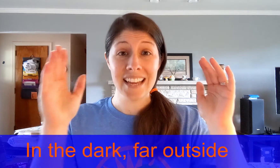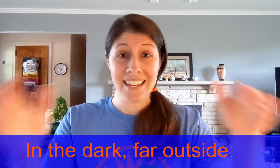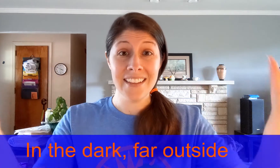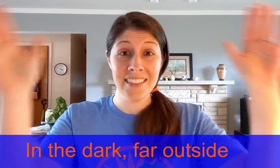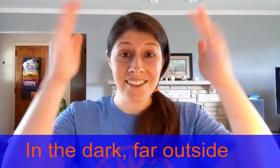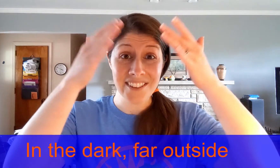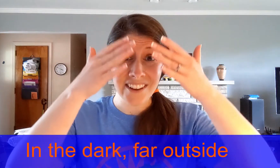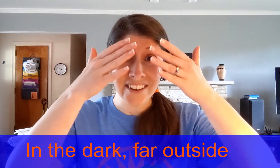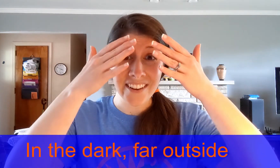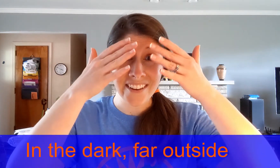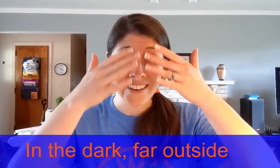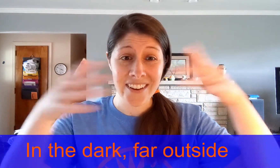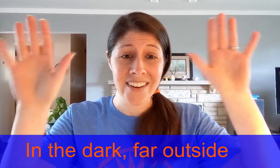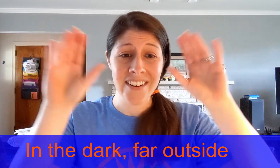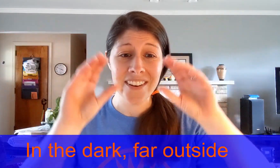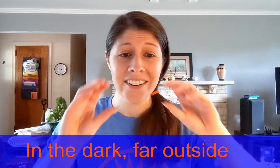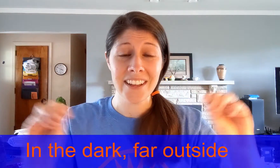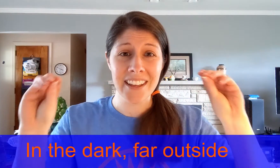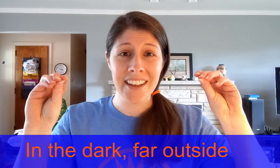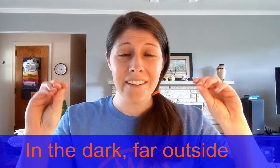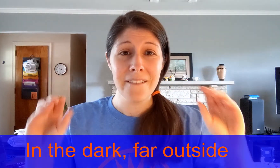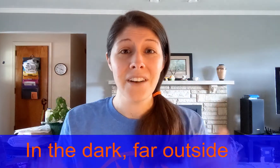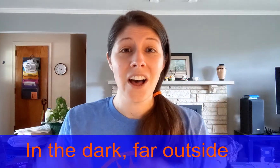2, 3. In the dark, far